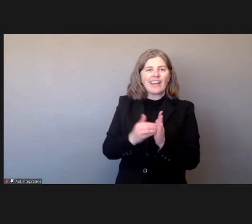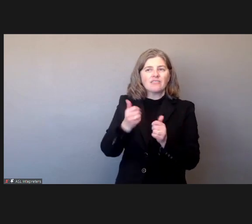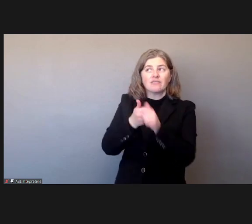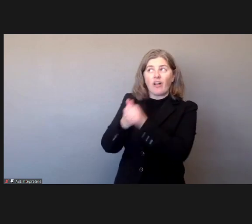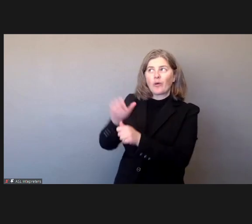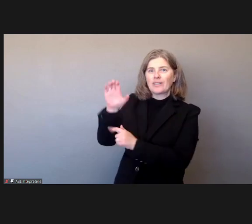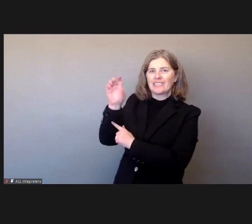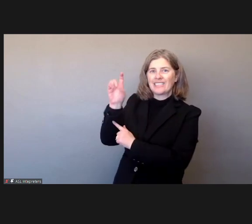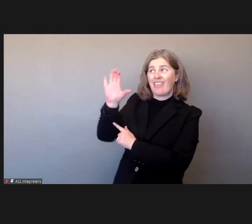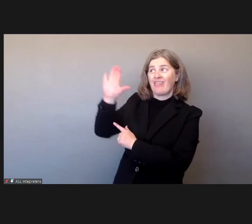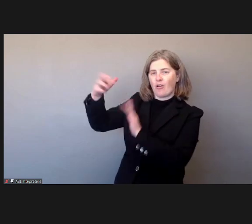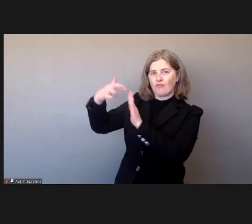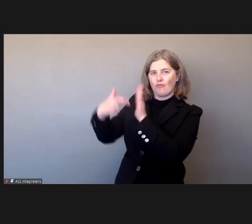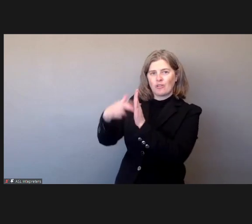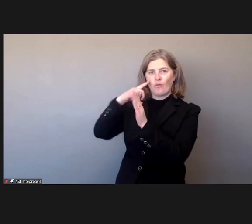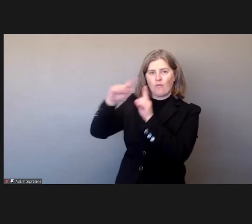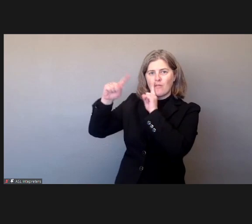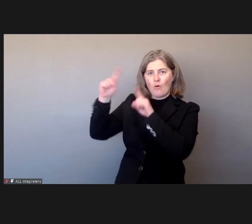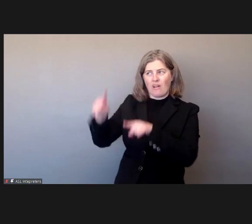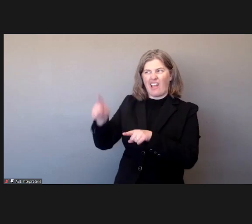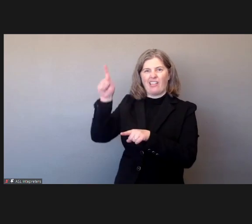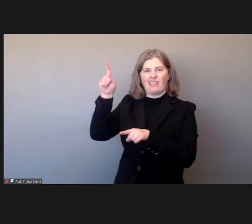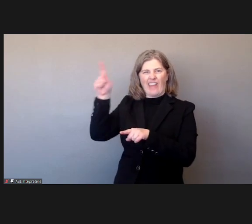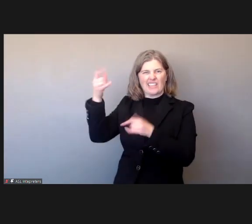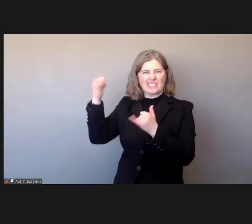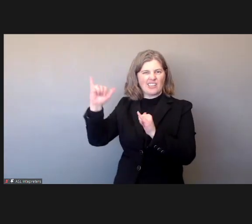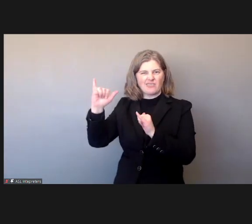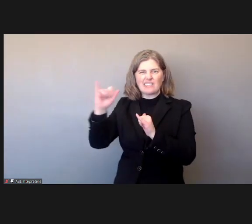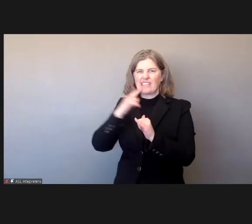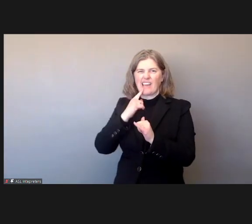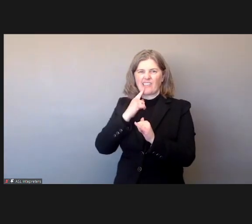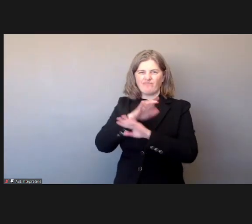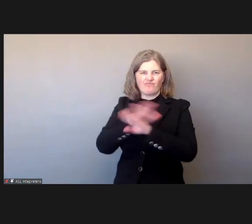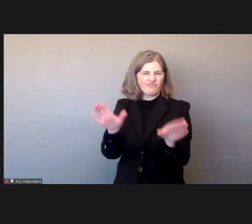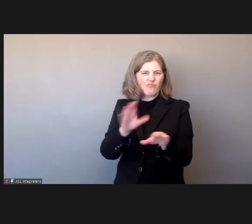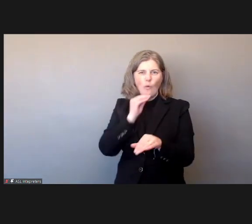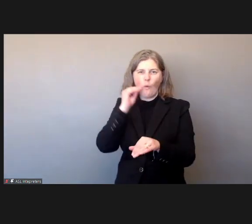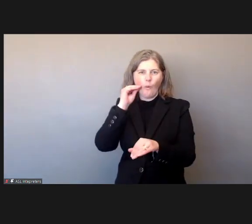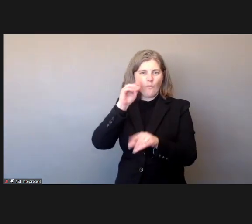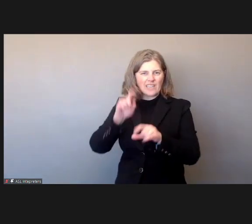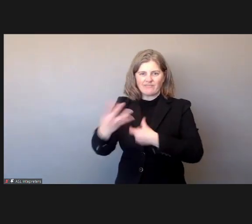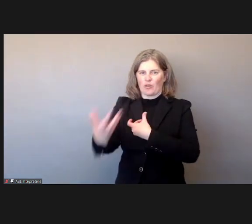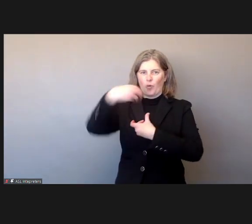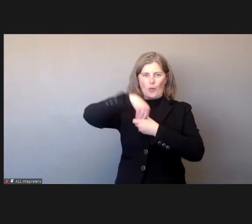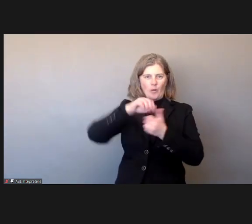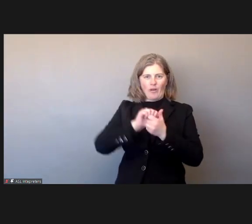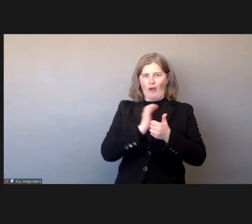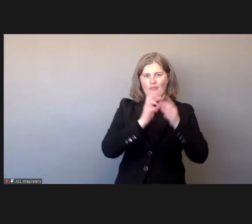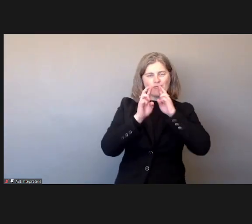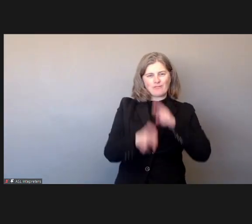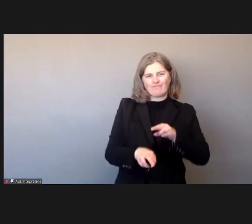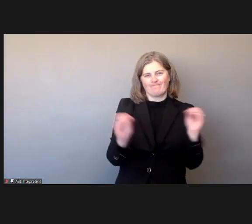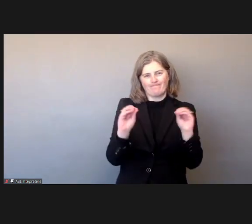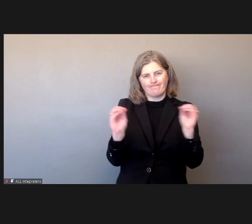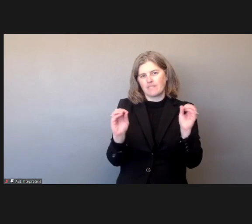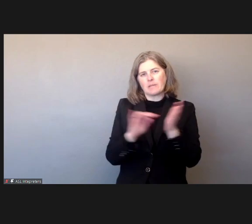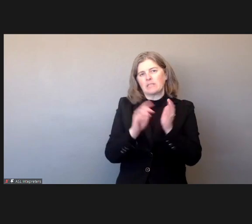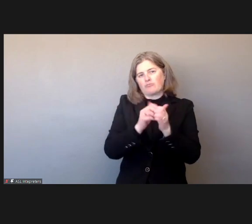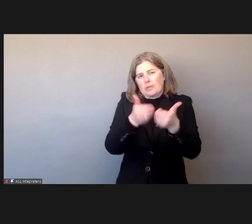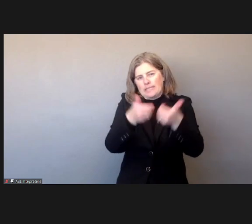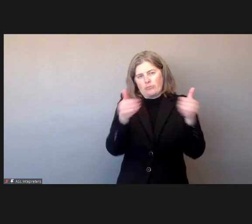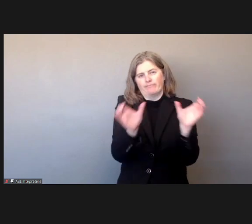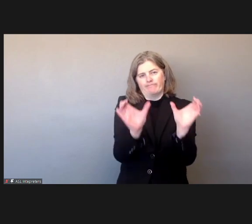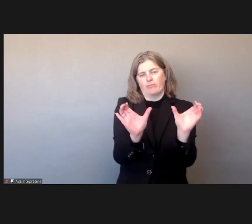they change and allow us to include those home tests in the results, we won't be including them in